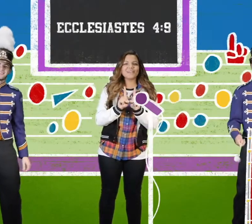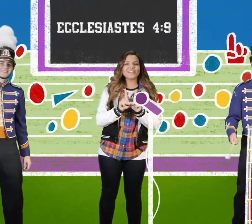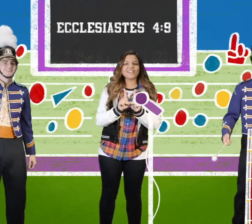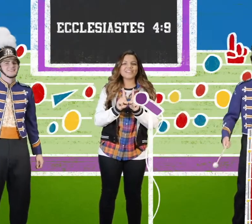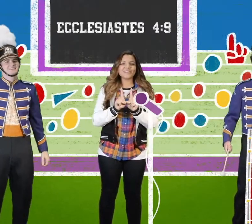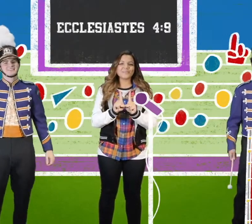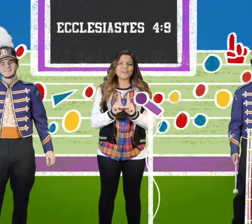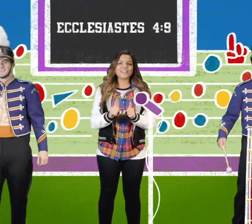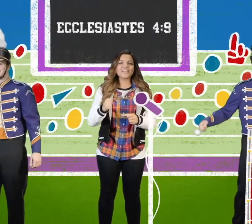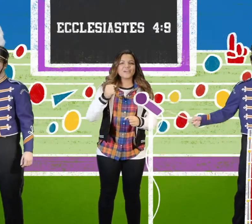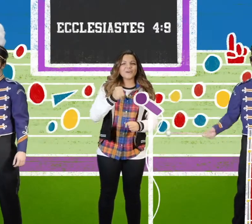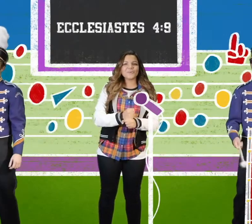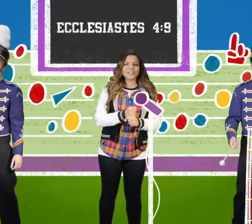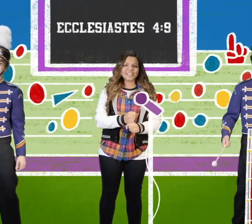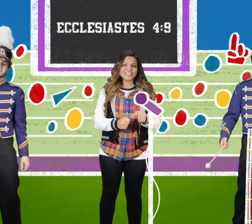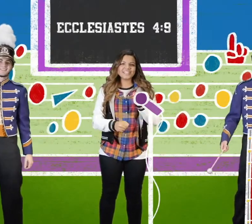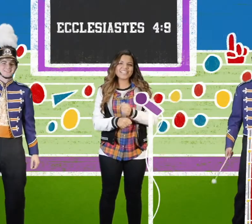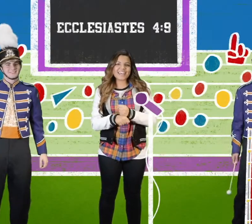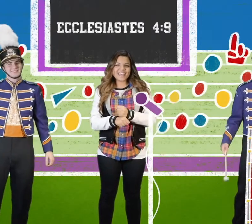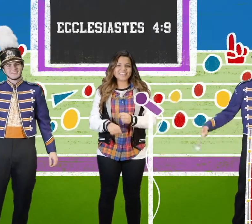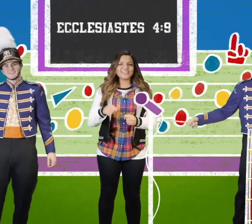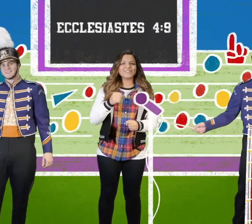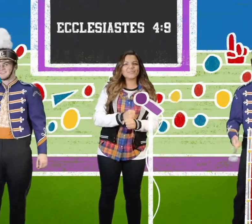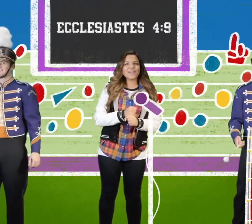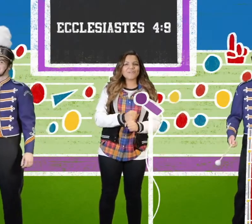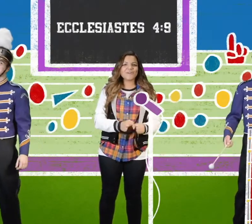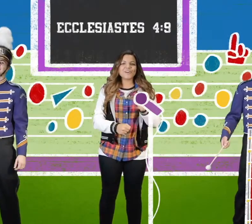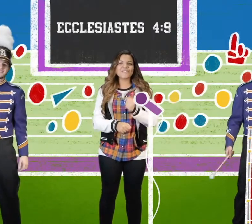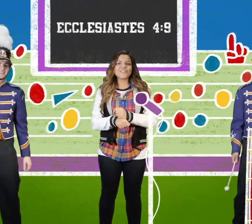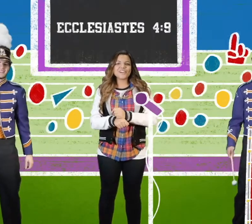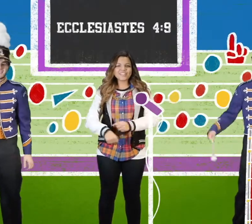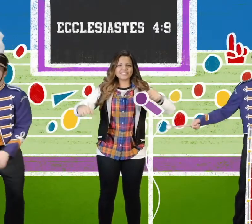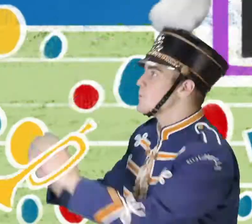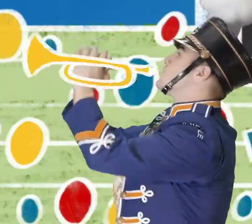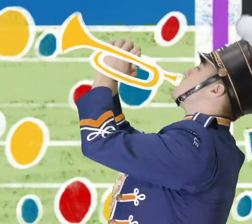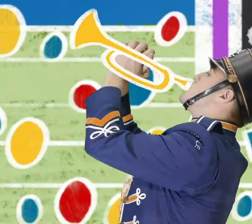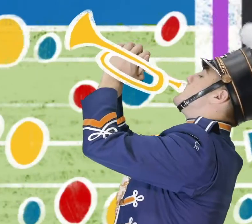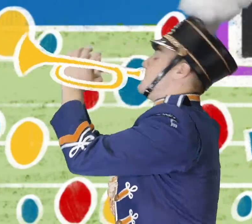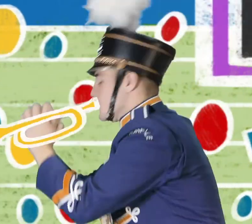better than one. Working together is way more fun.